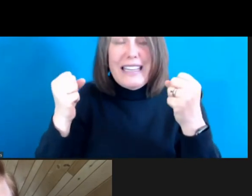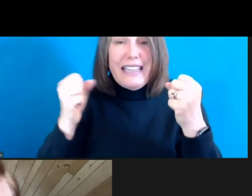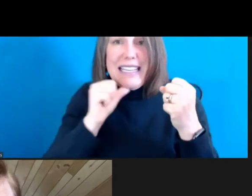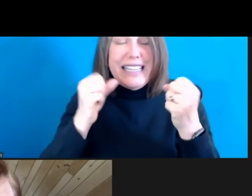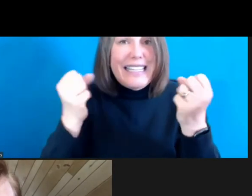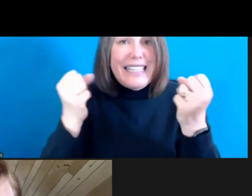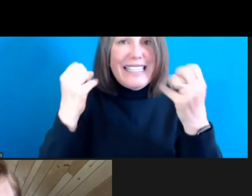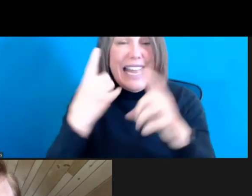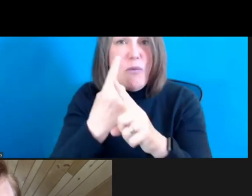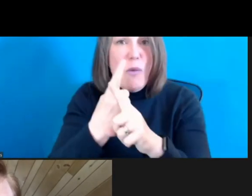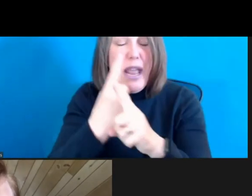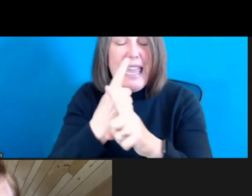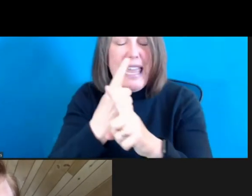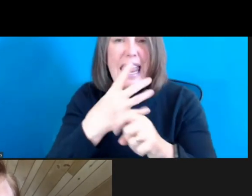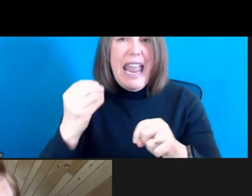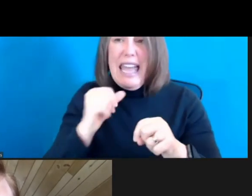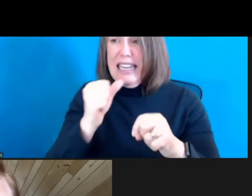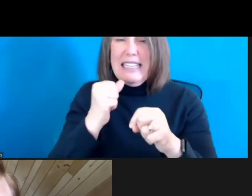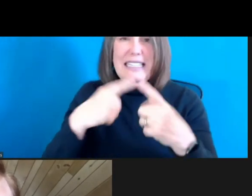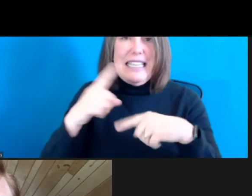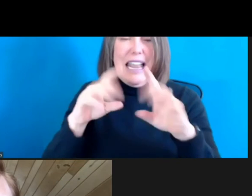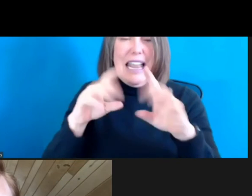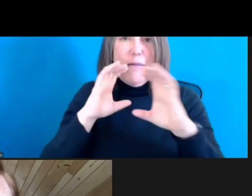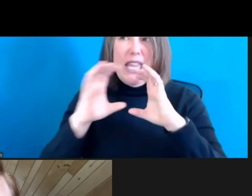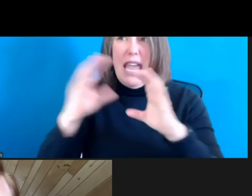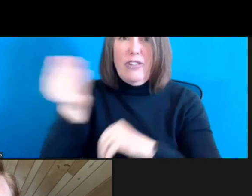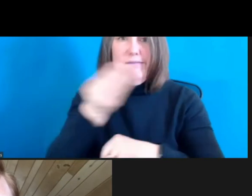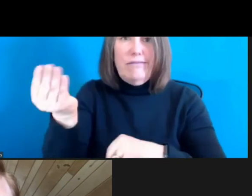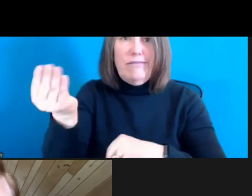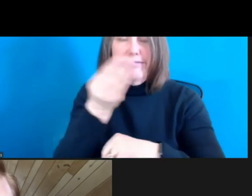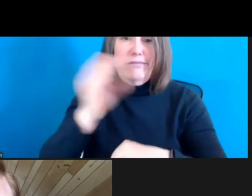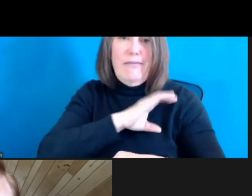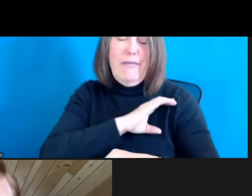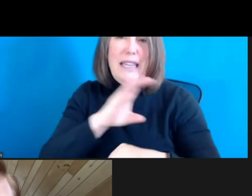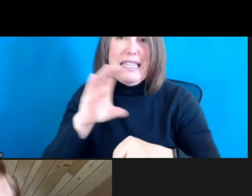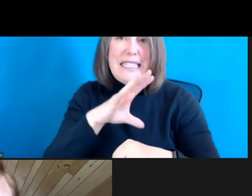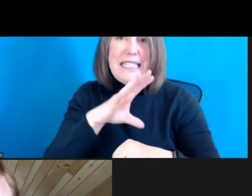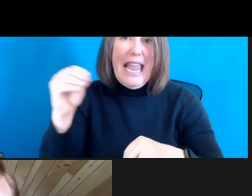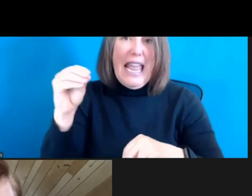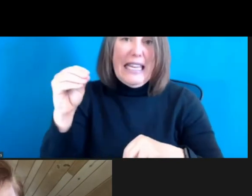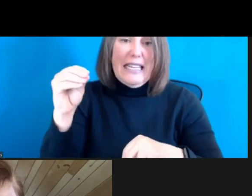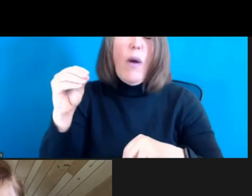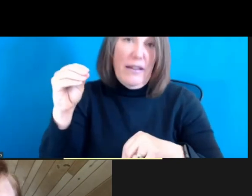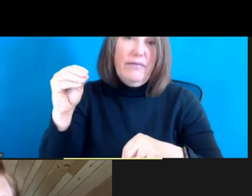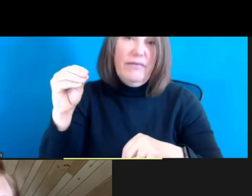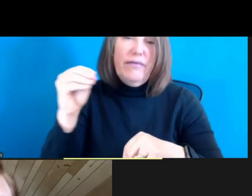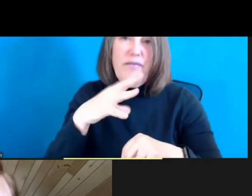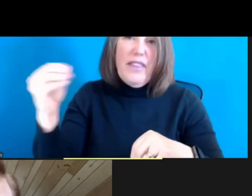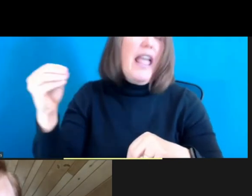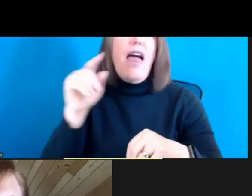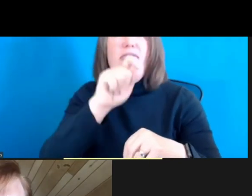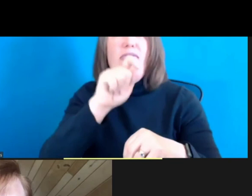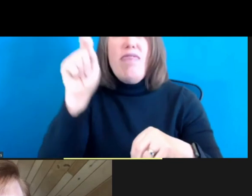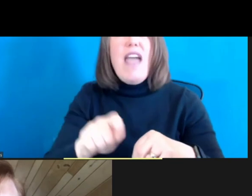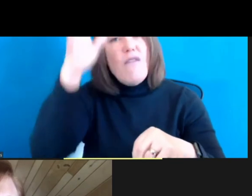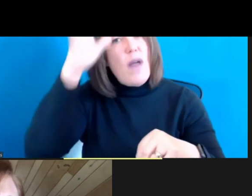sign appropriately and did not sign the communication between the police officer and the teacher. And right. Therefore, the man